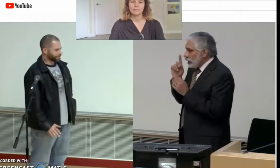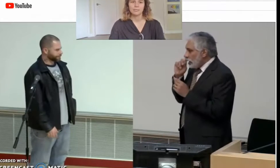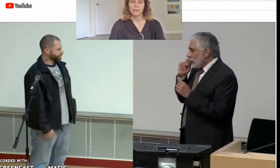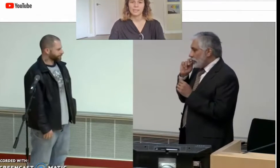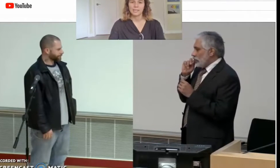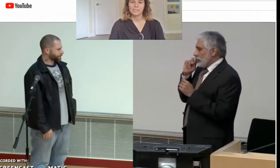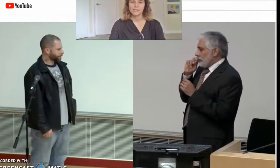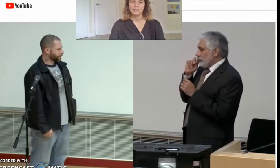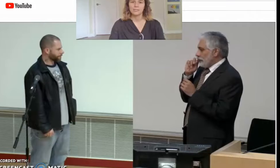really make things easier?